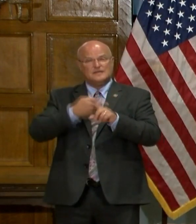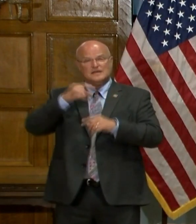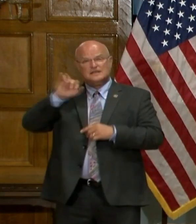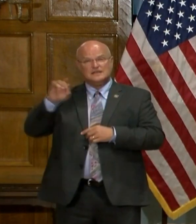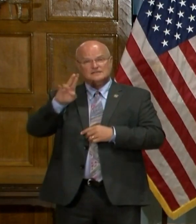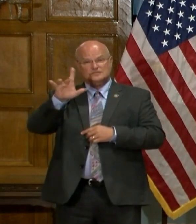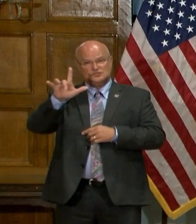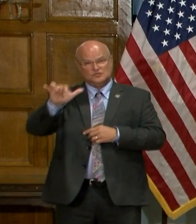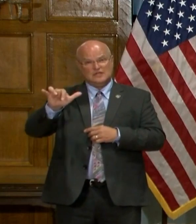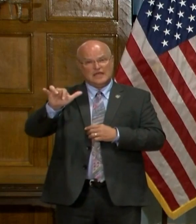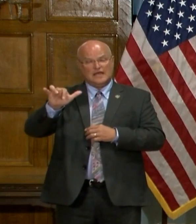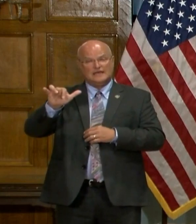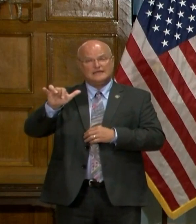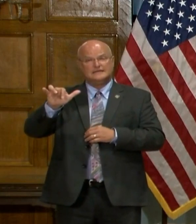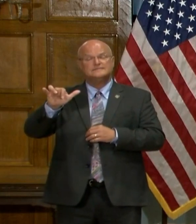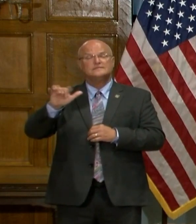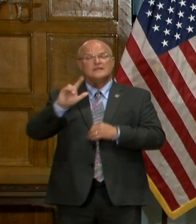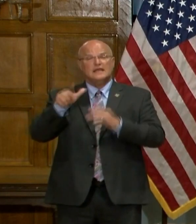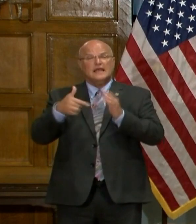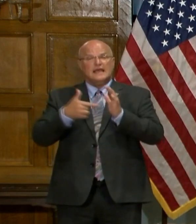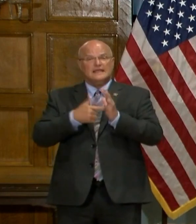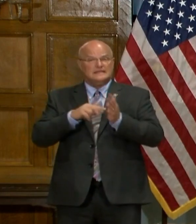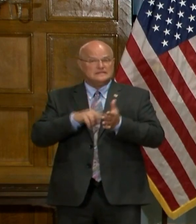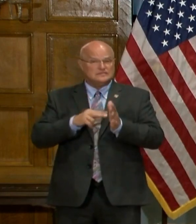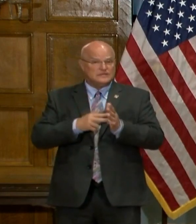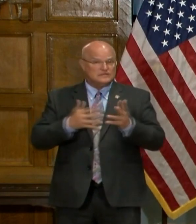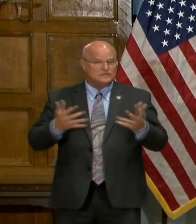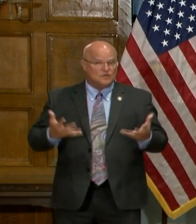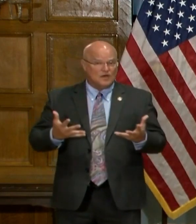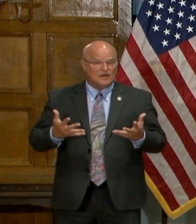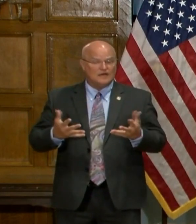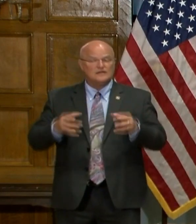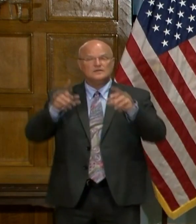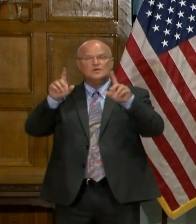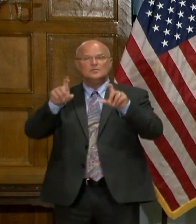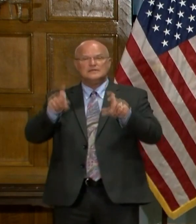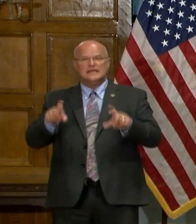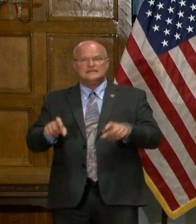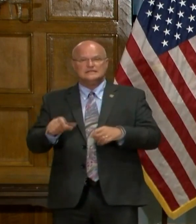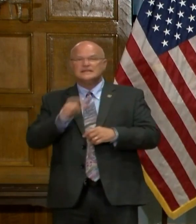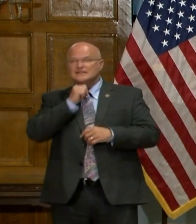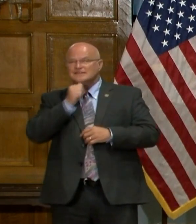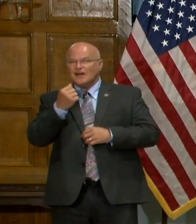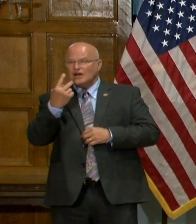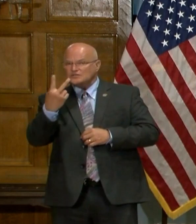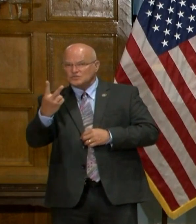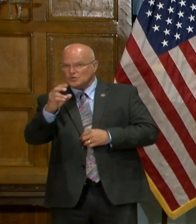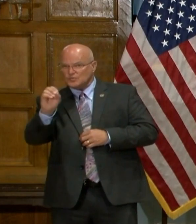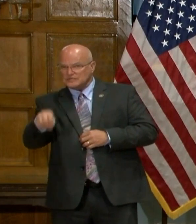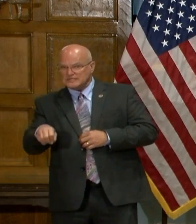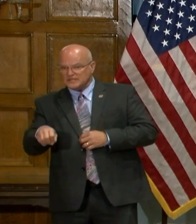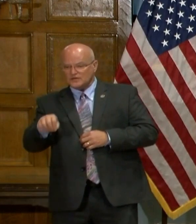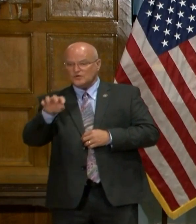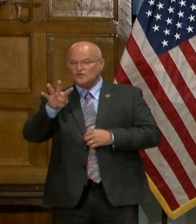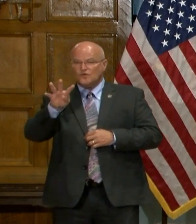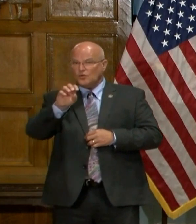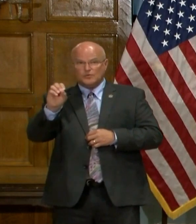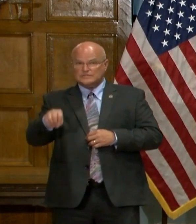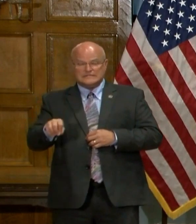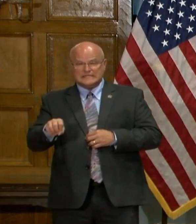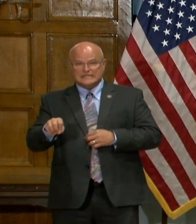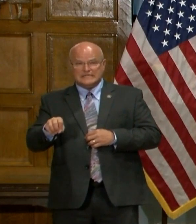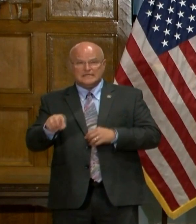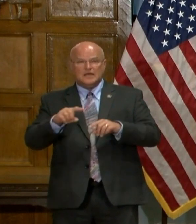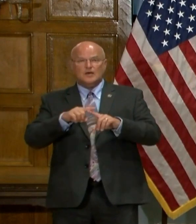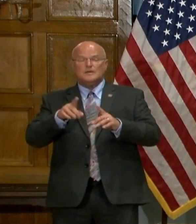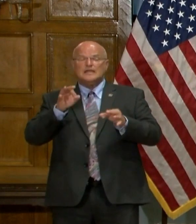month of July, and this will mean that we will be testing not 2% of the population or 4% of the